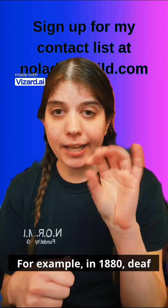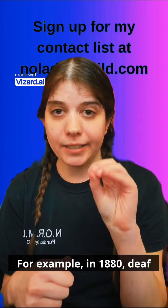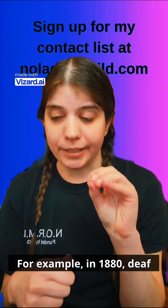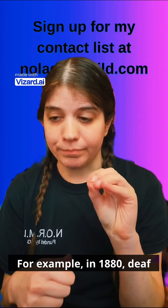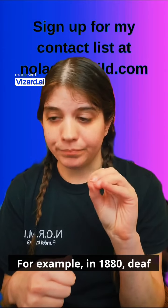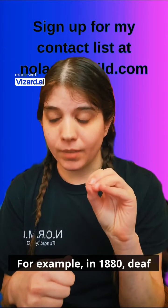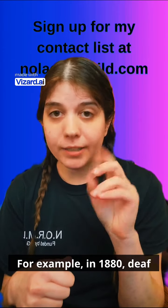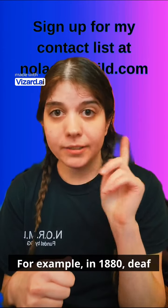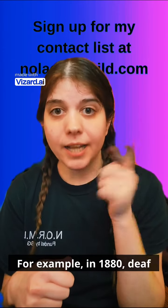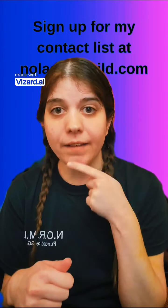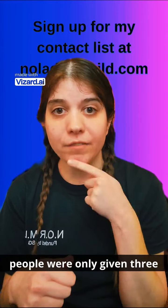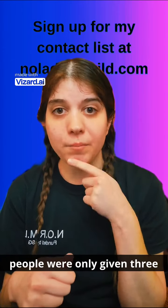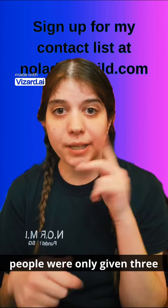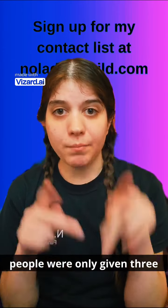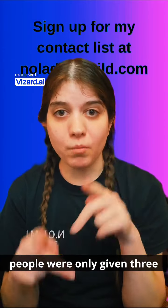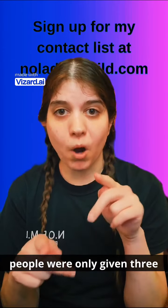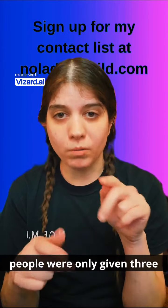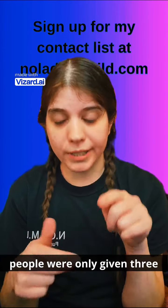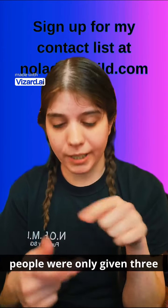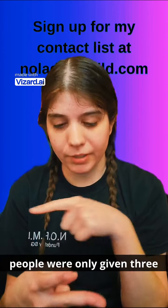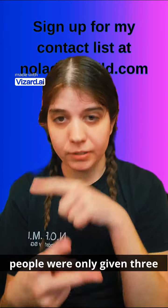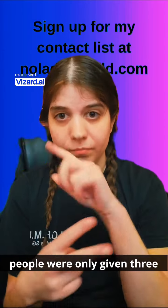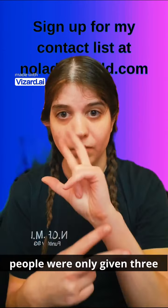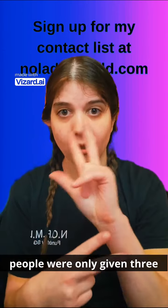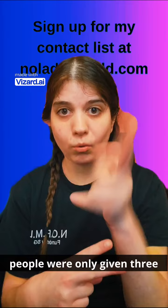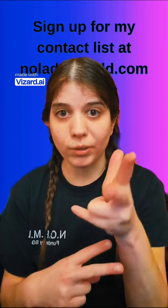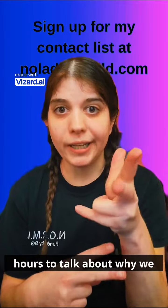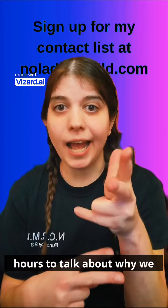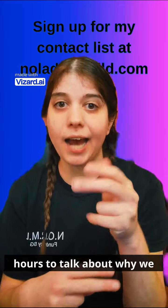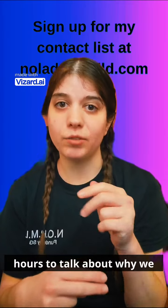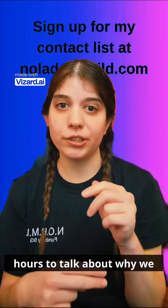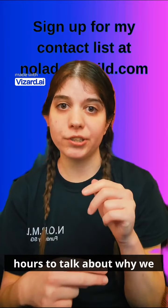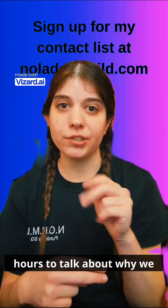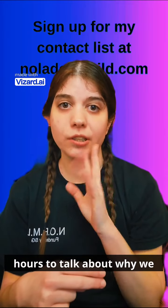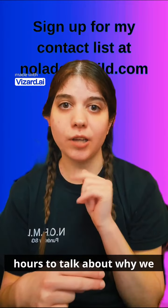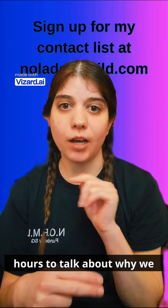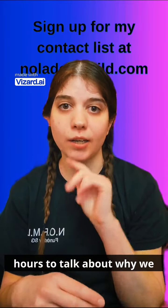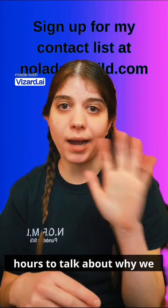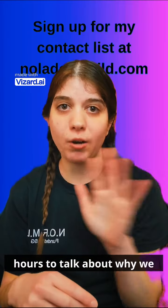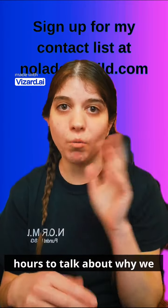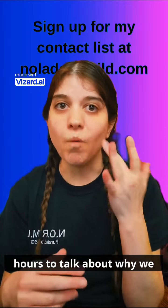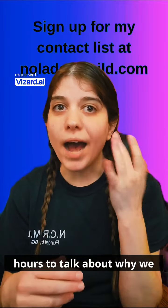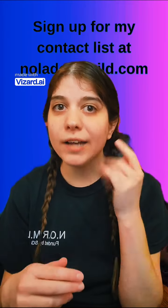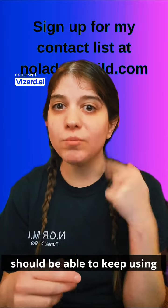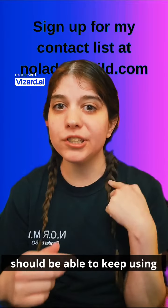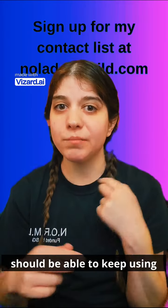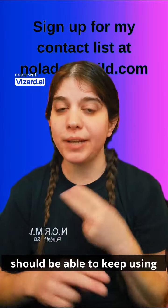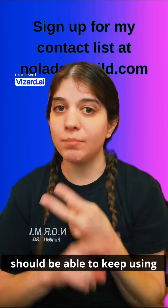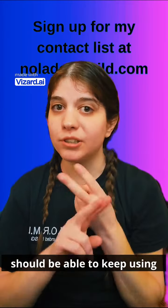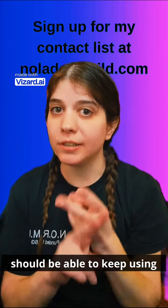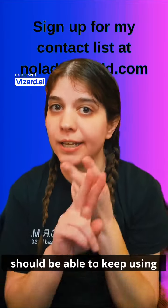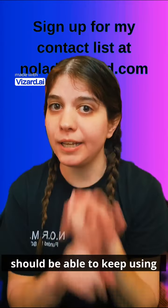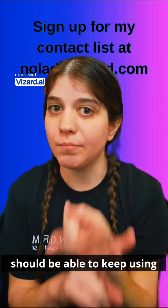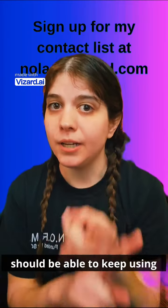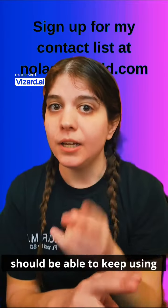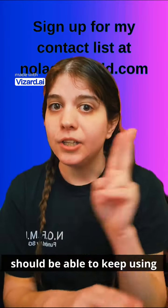1880, deaf people were only given 3 hours to talk about why we should be able to keep